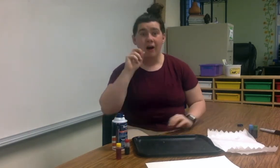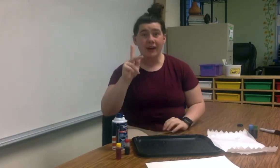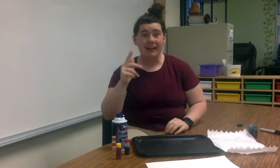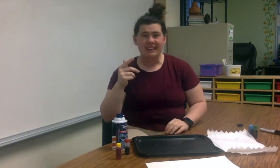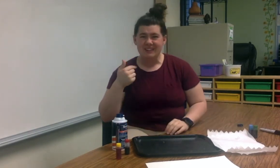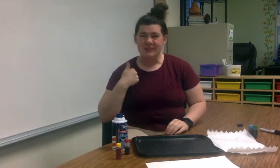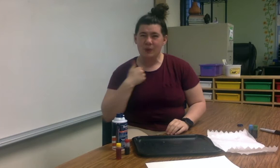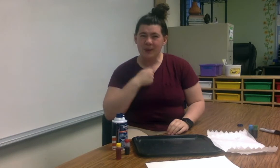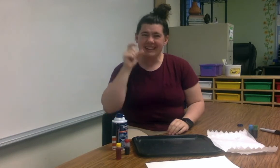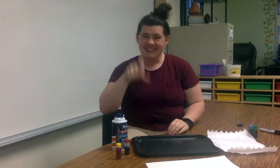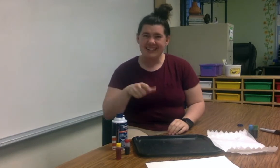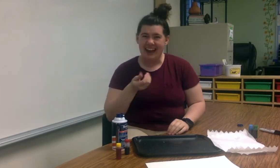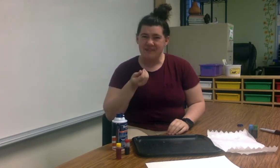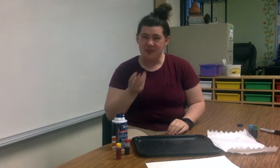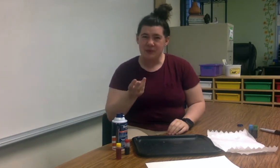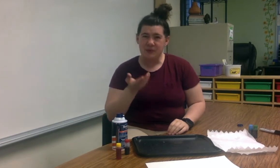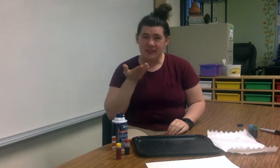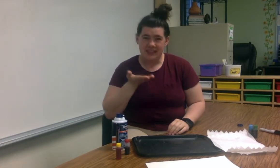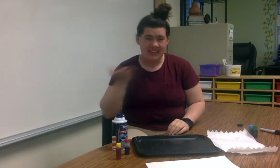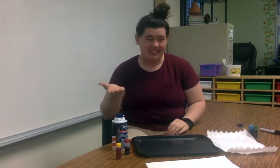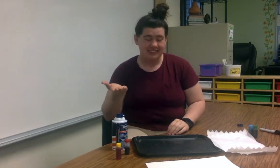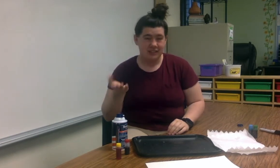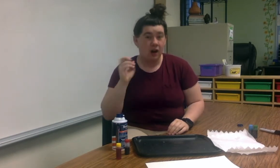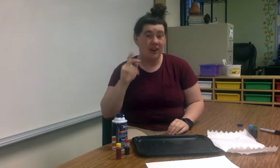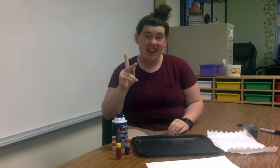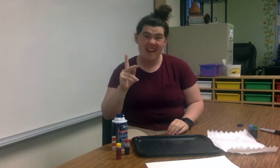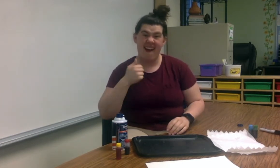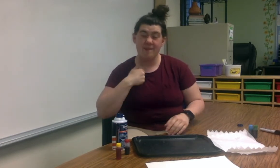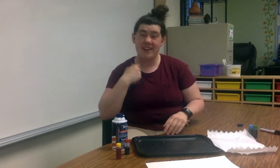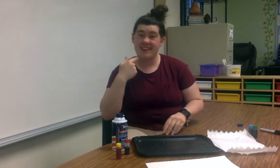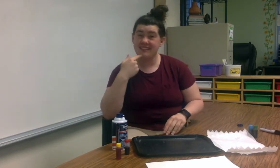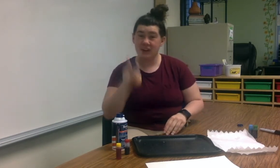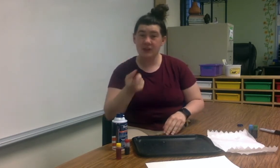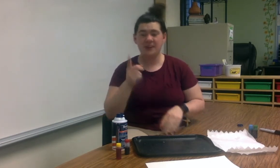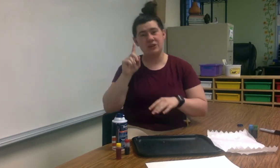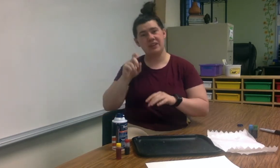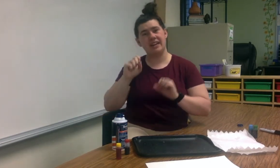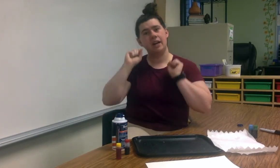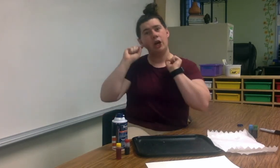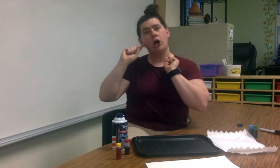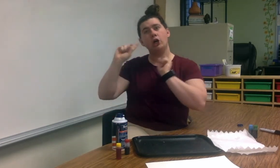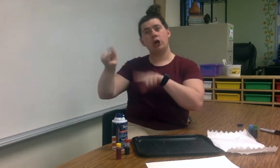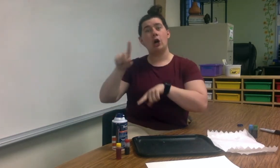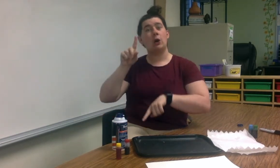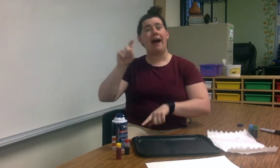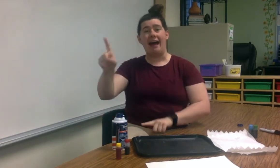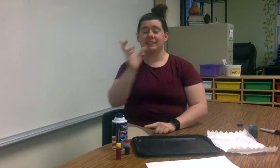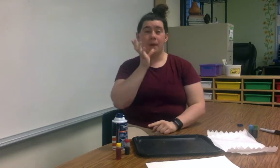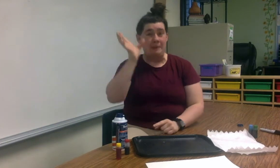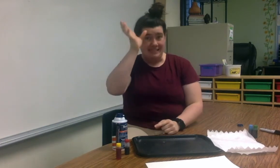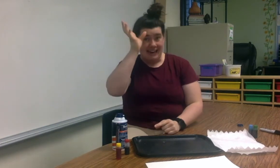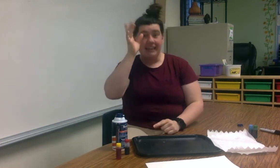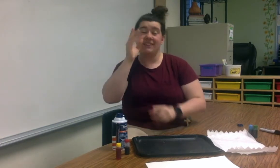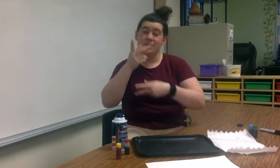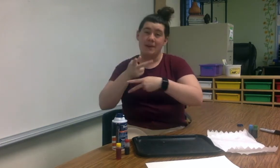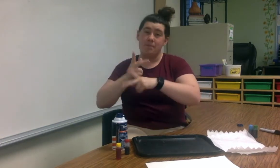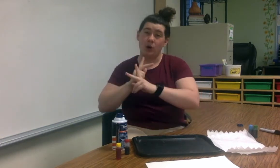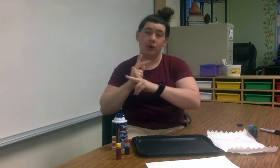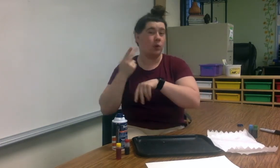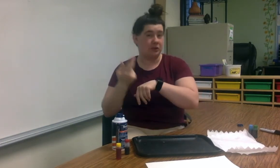Okay, so we need a few things, okay? And I'm gonna tell you, and you can go ask mom and dad if you can borrow or use